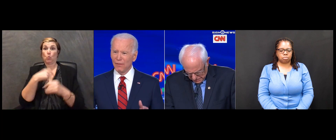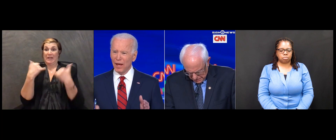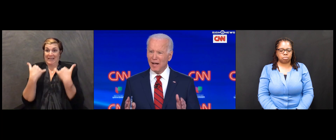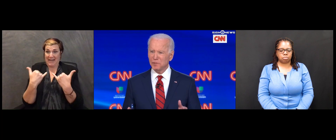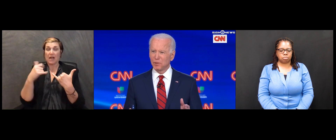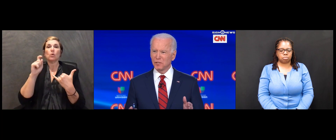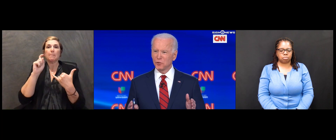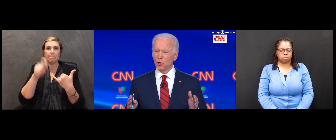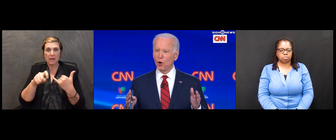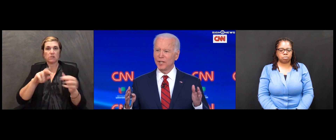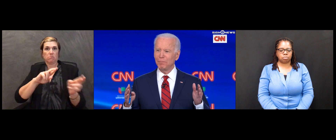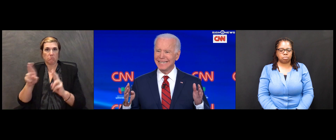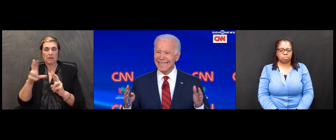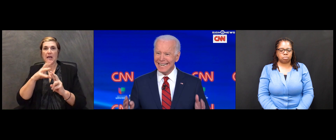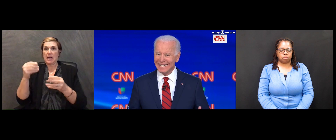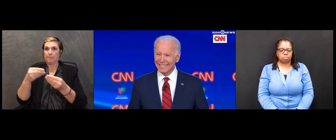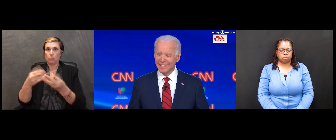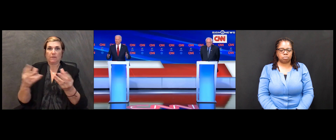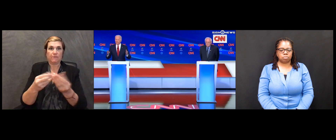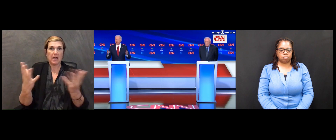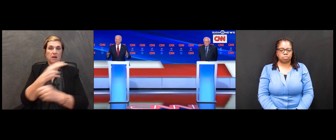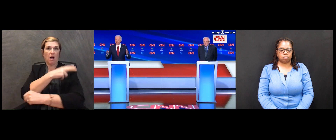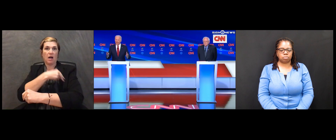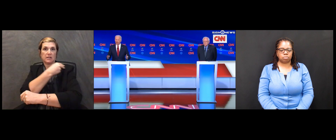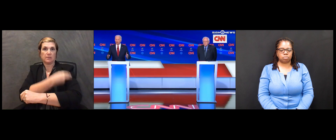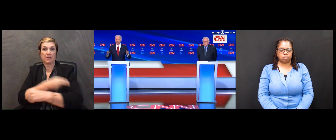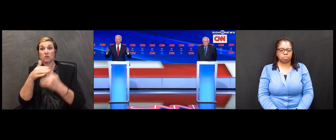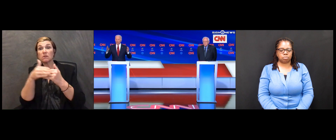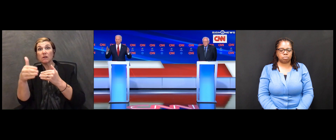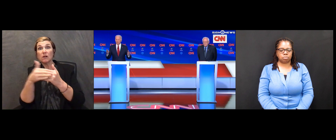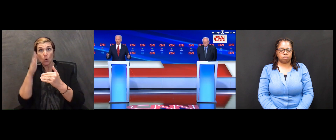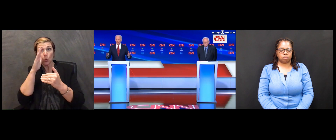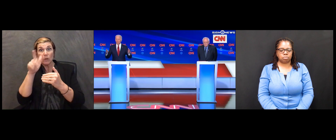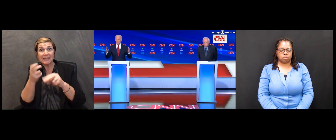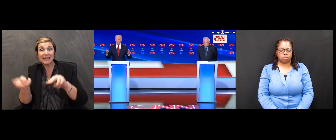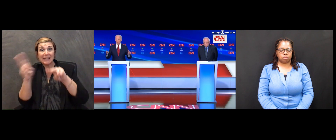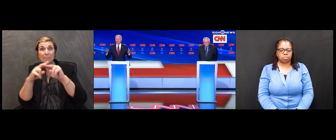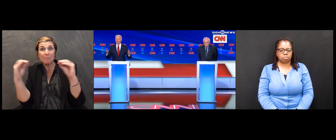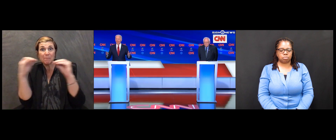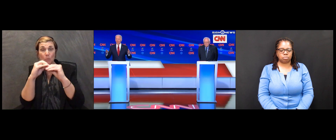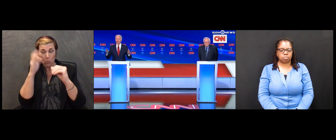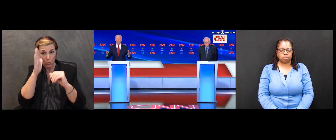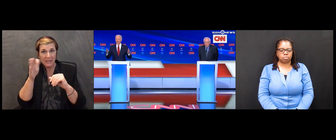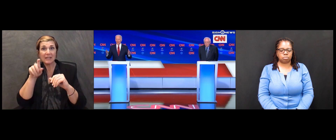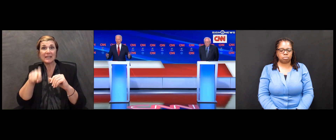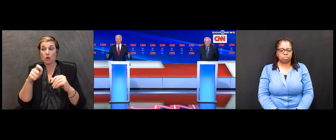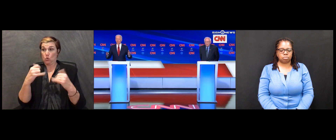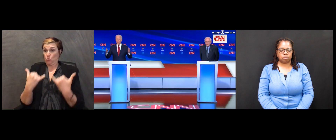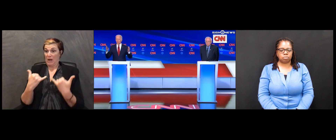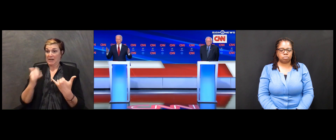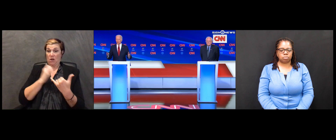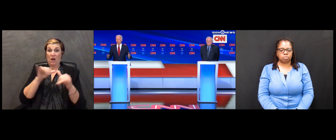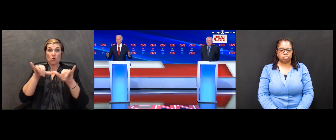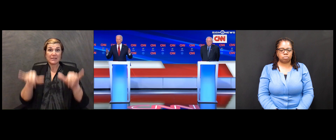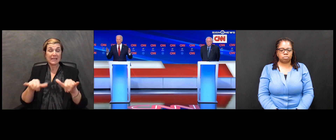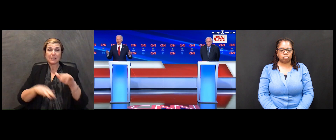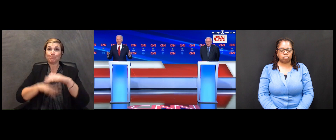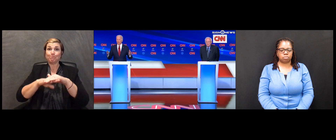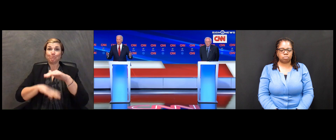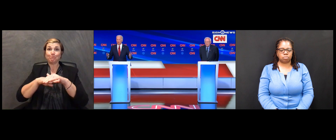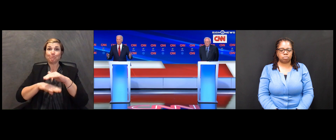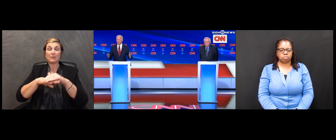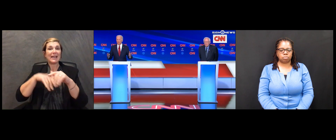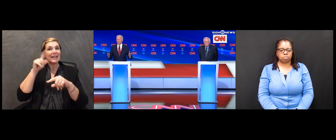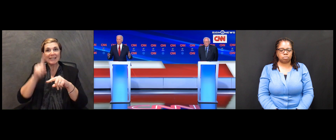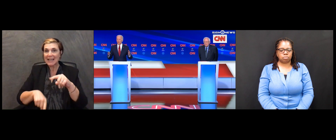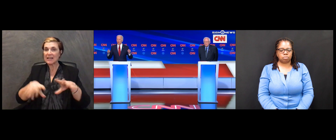for the hospitals that are going to be needed now. The present system cannot handle the surge that is likely